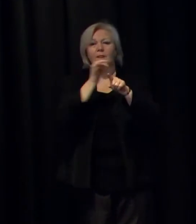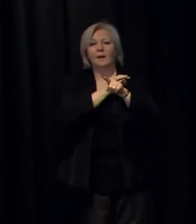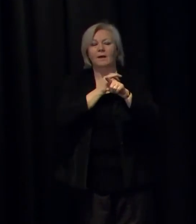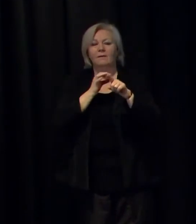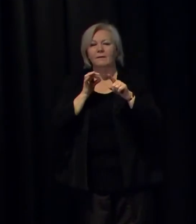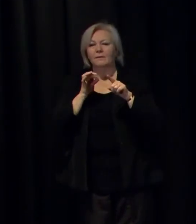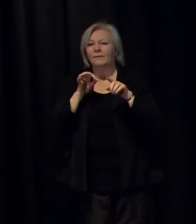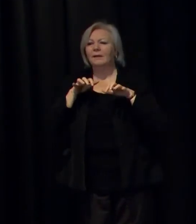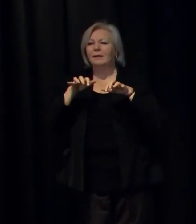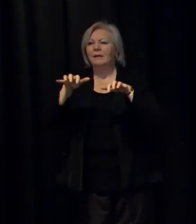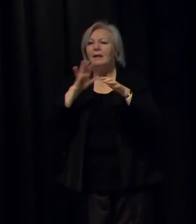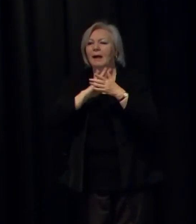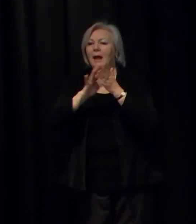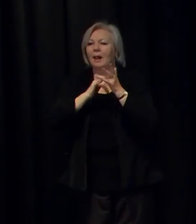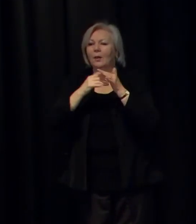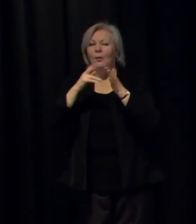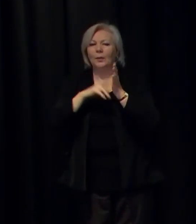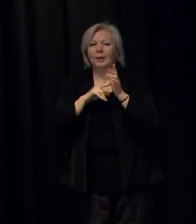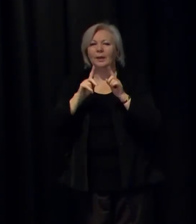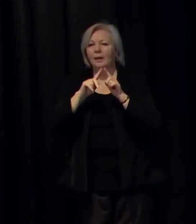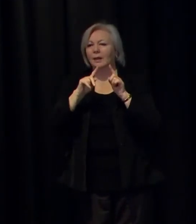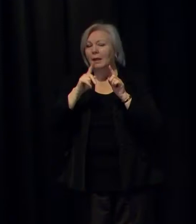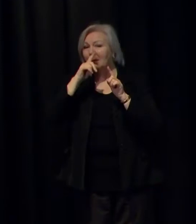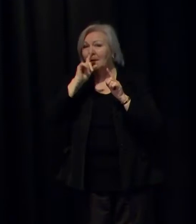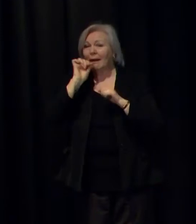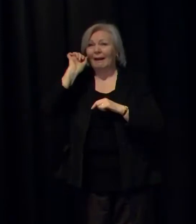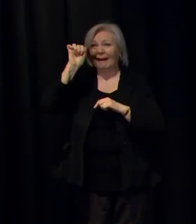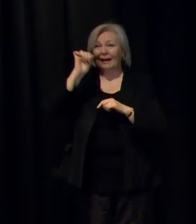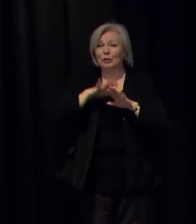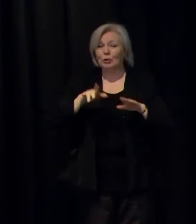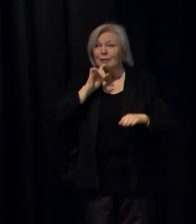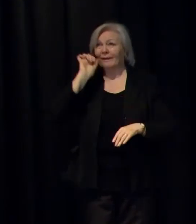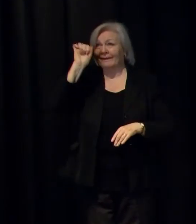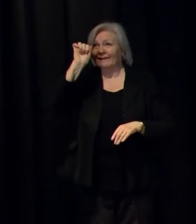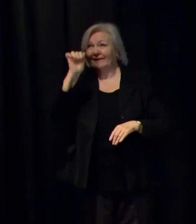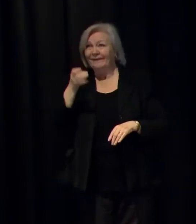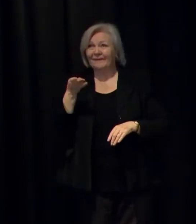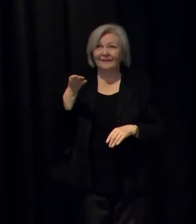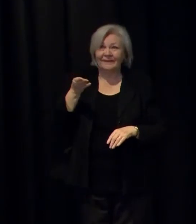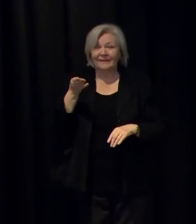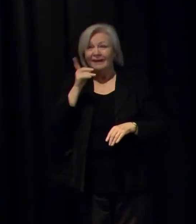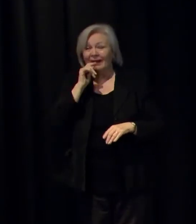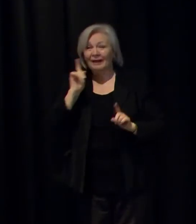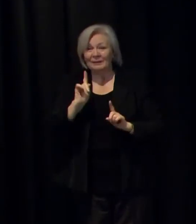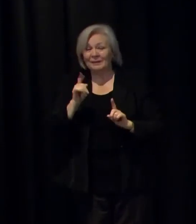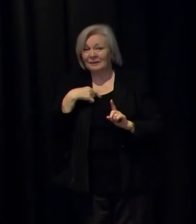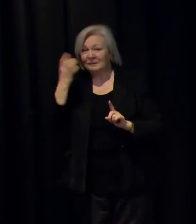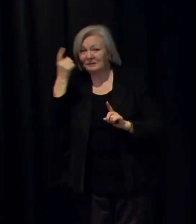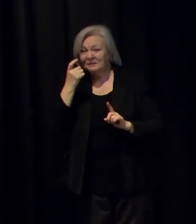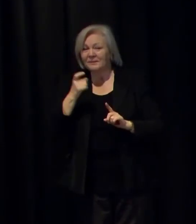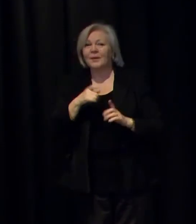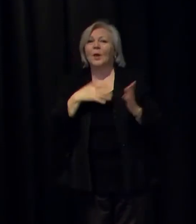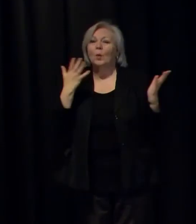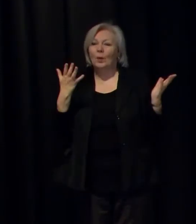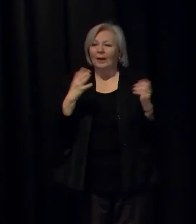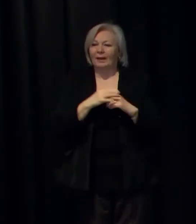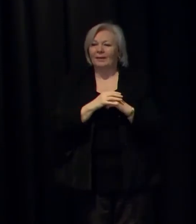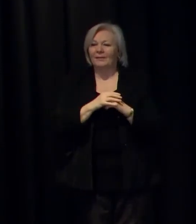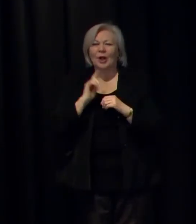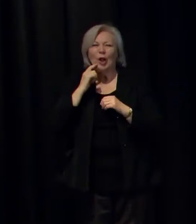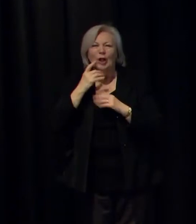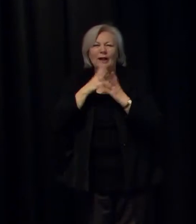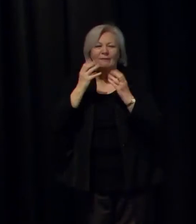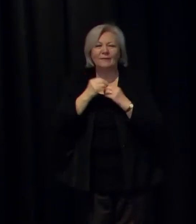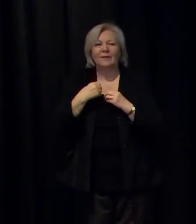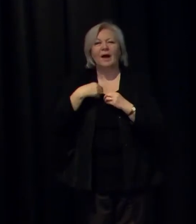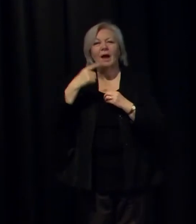lovers, does this mean that trick-or-treaters can door knock now that... I understood we were doing a kind of click and